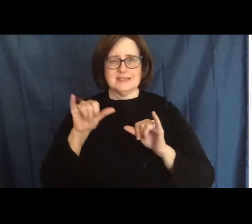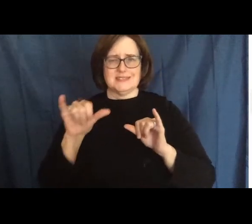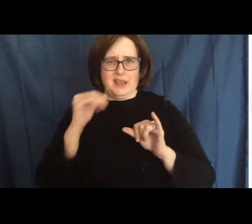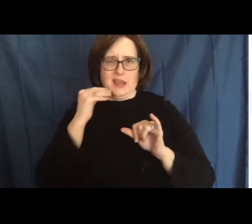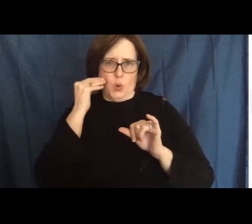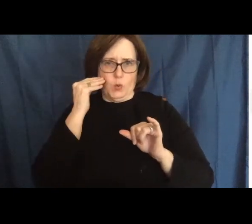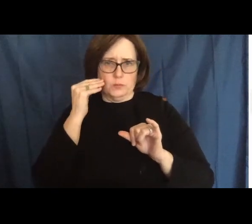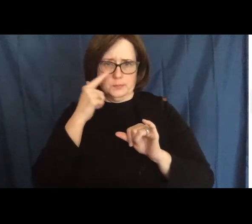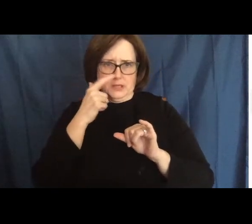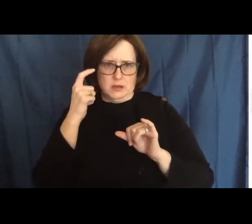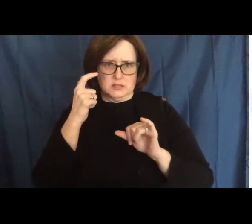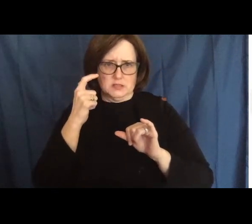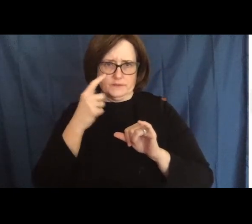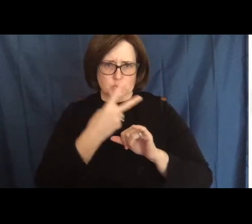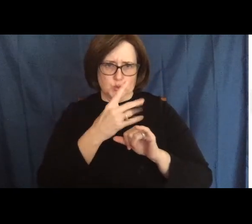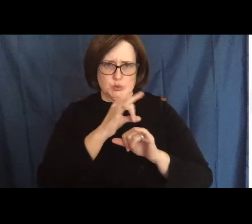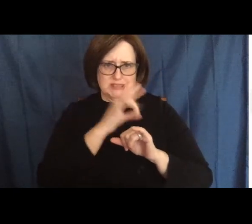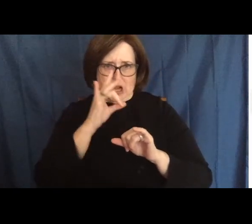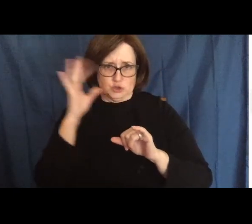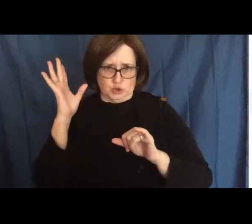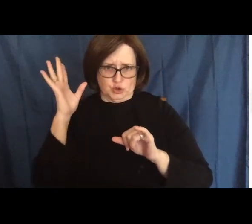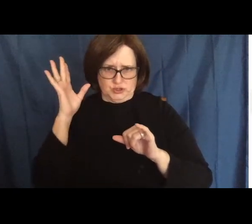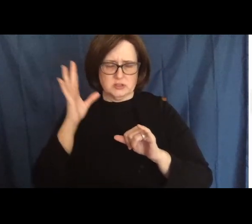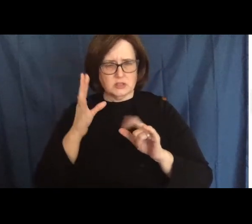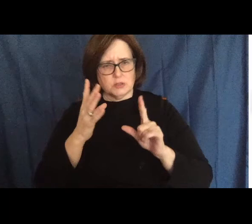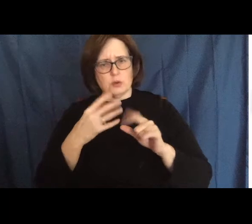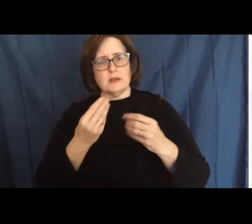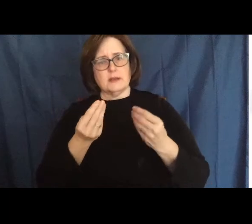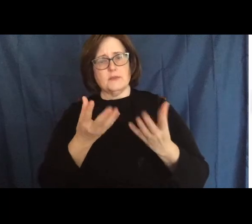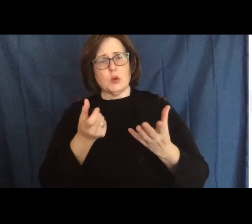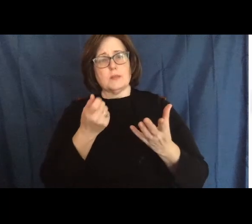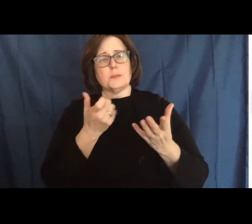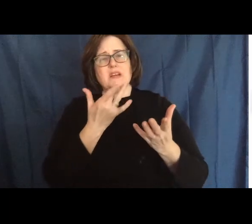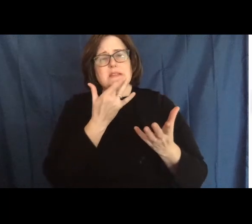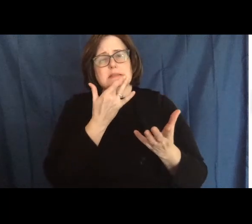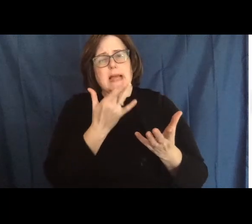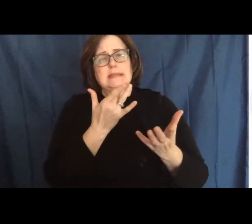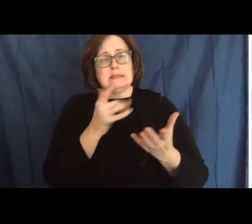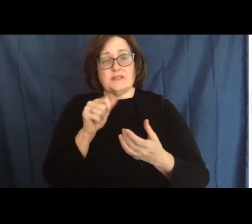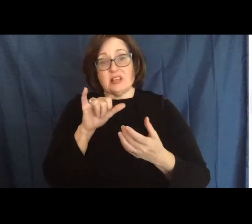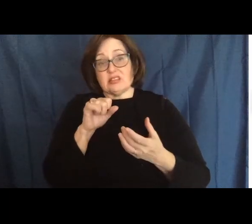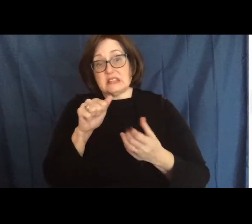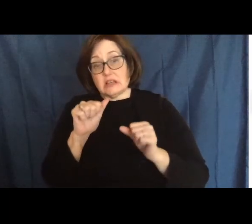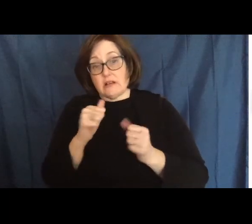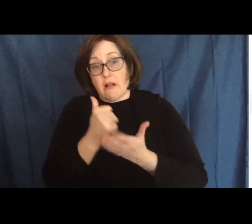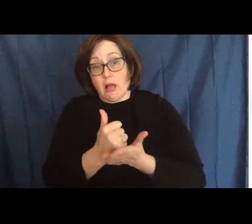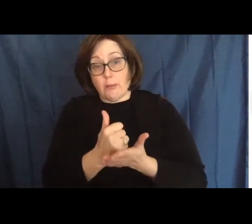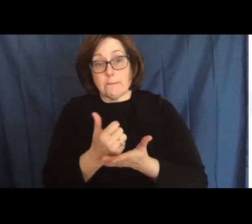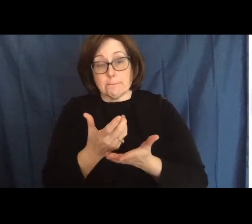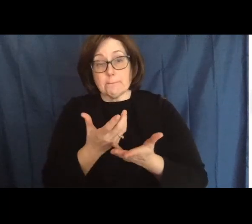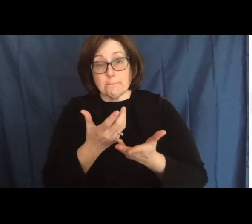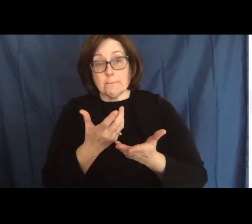to give you a little bit of a taste, I don't know if Alisa can help me now. In my